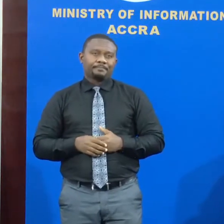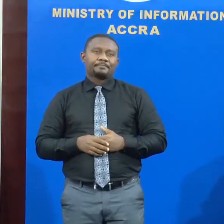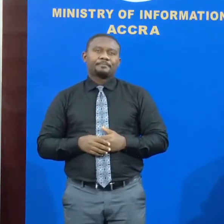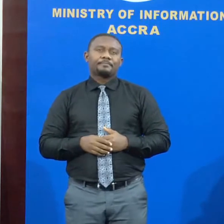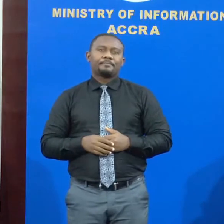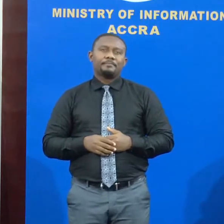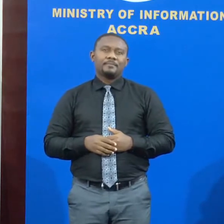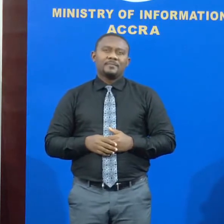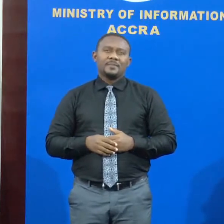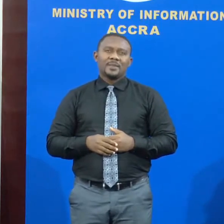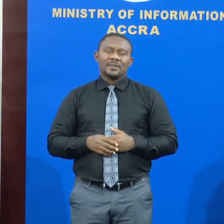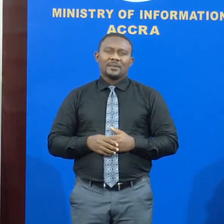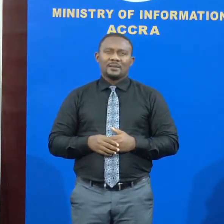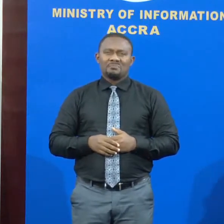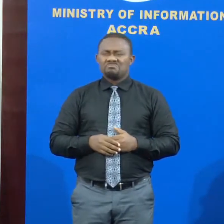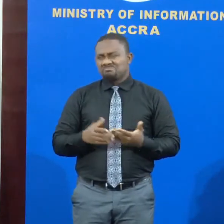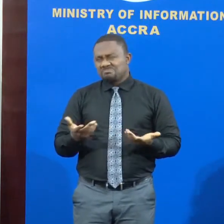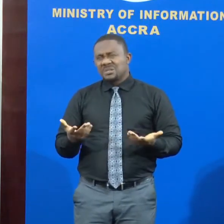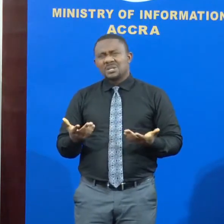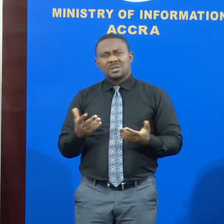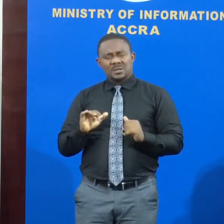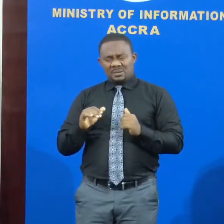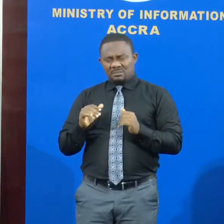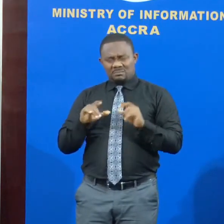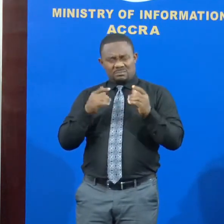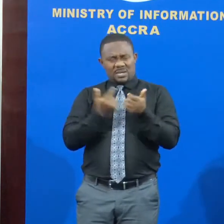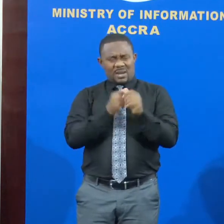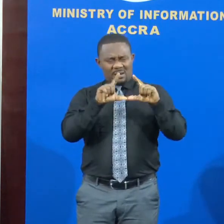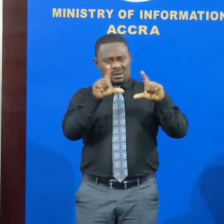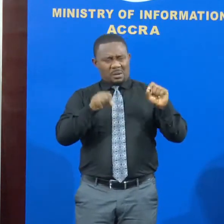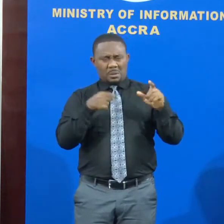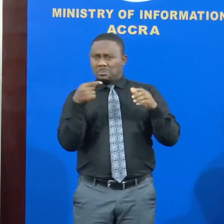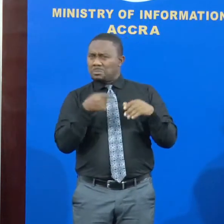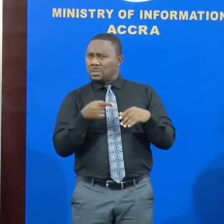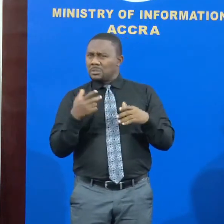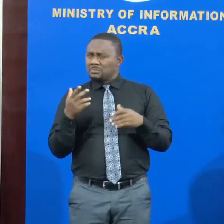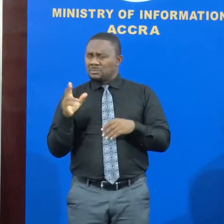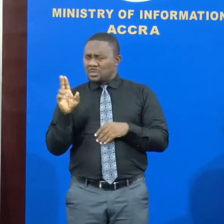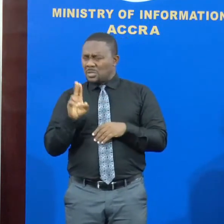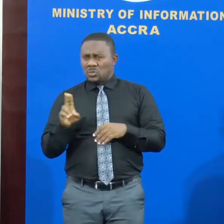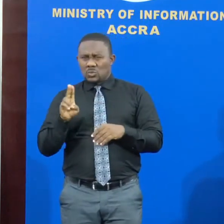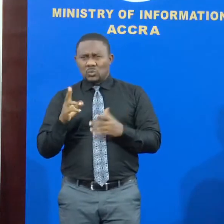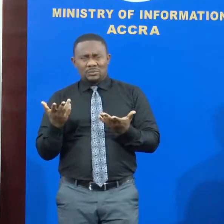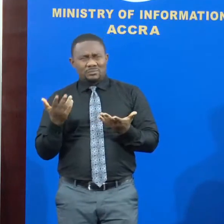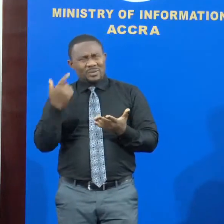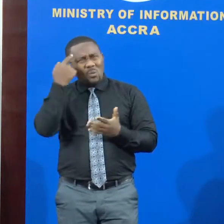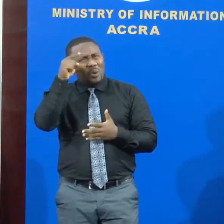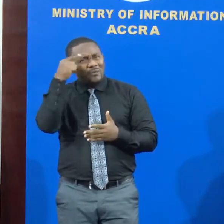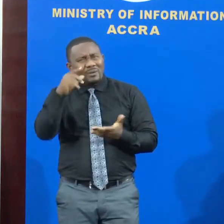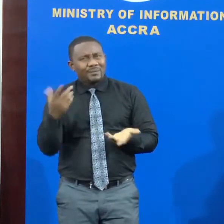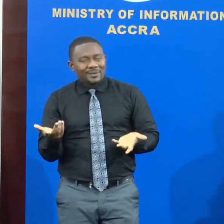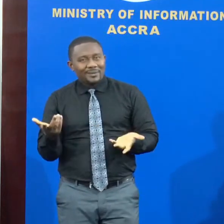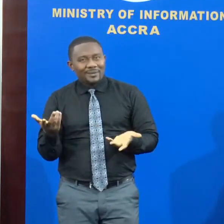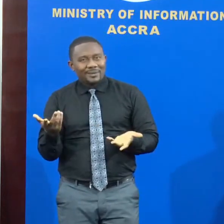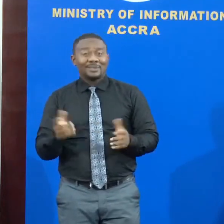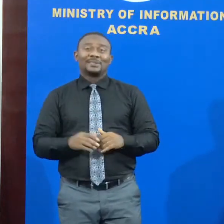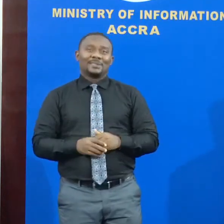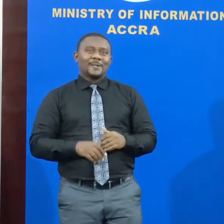There are about 17 mandatory uses of the Ghana card. There are about 17 things you cannot do without the Ghana card. For